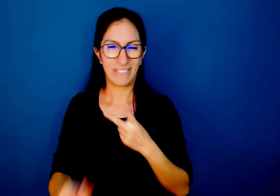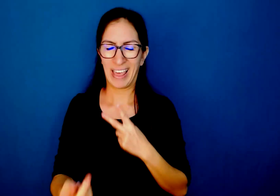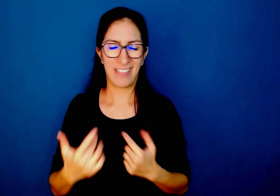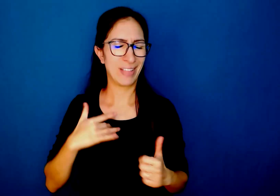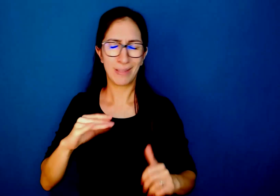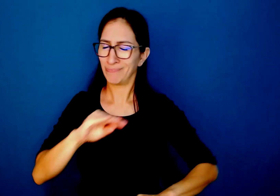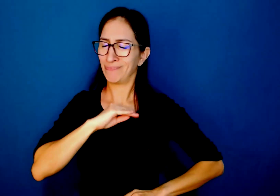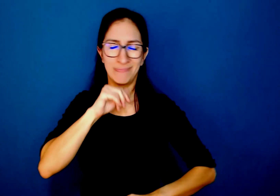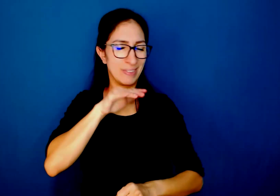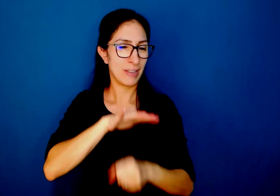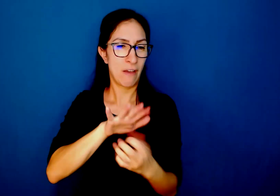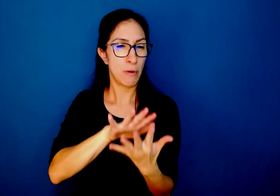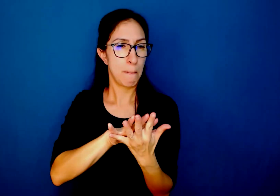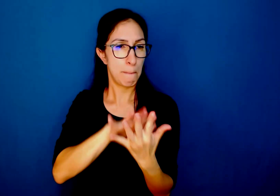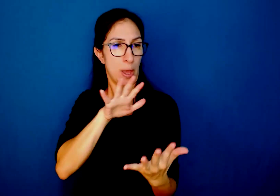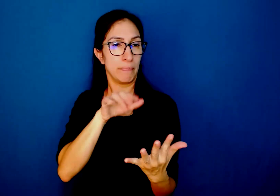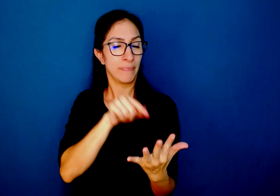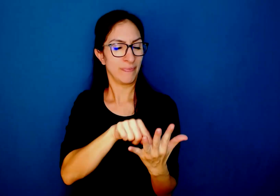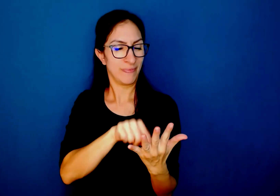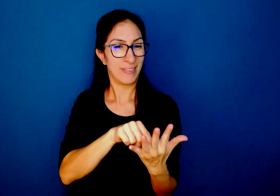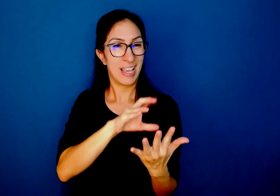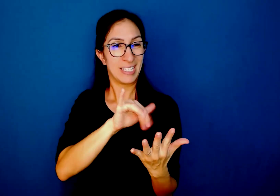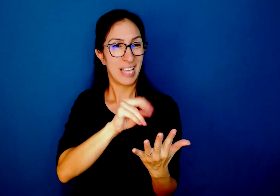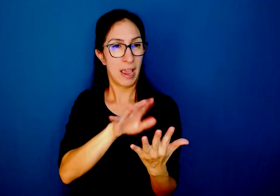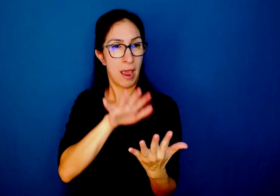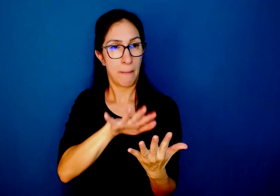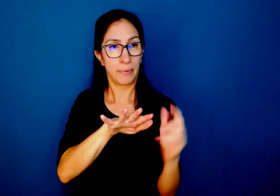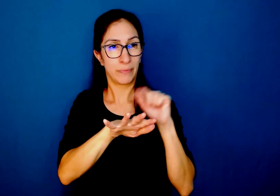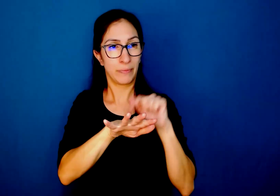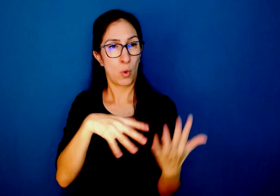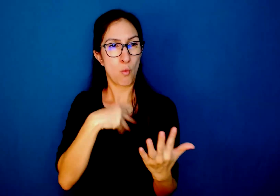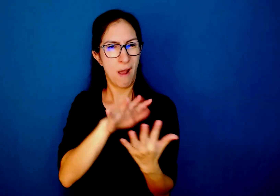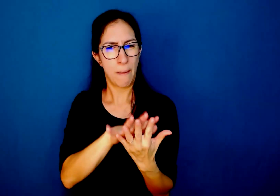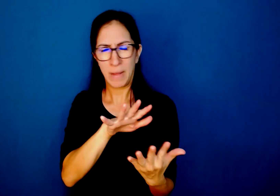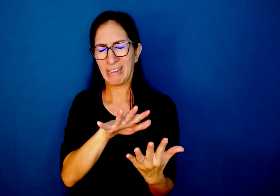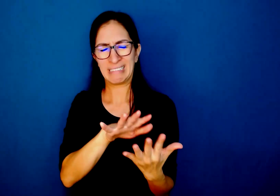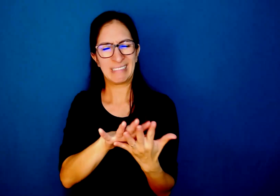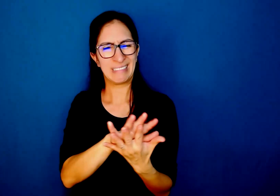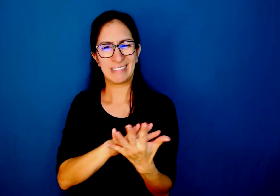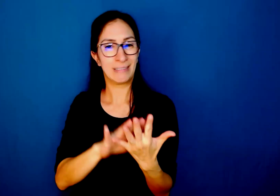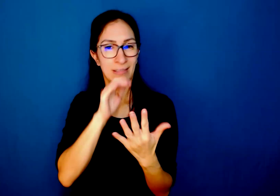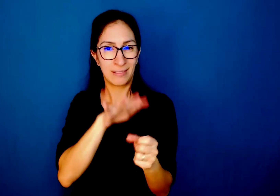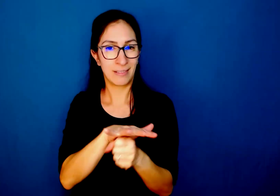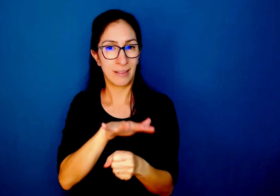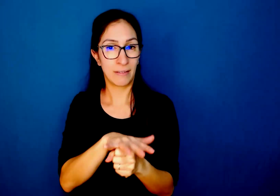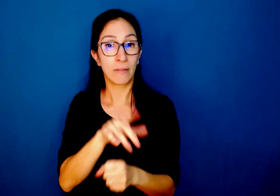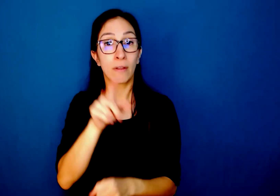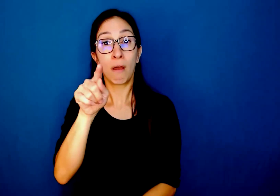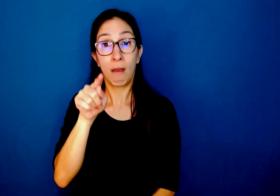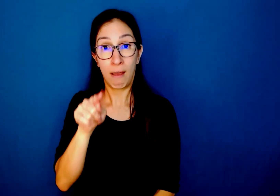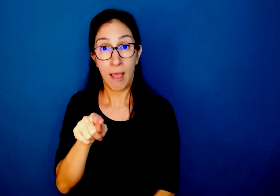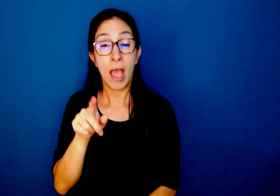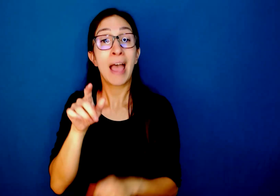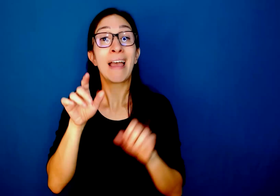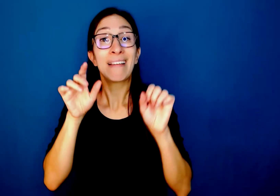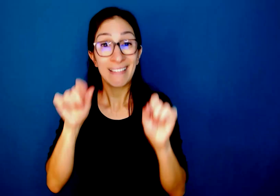the white and the cyan color. Now, it does have little sliders underneath each of these, so I